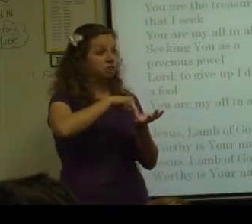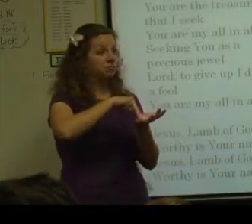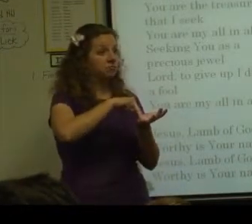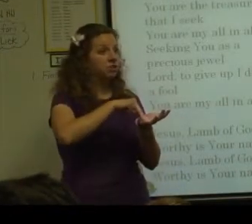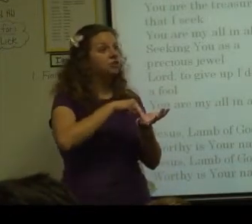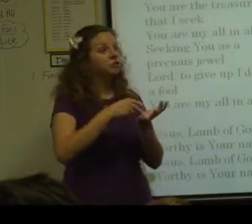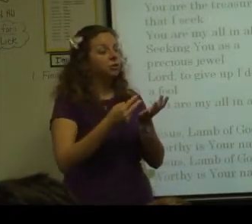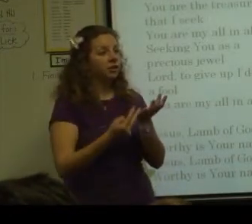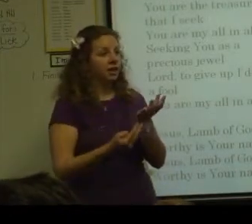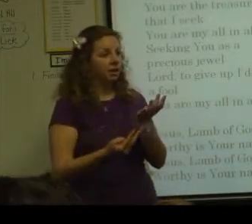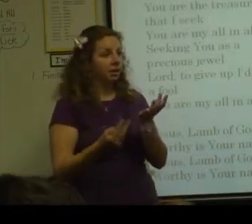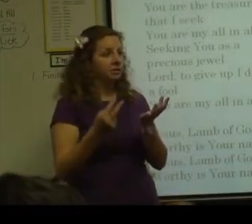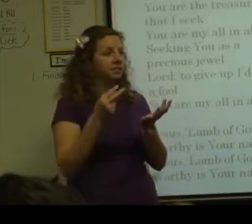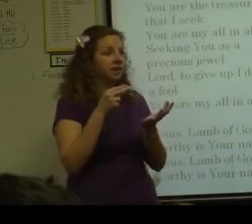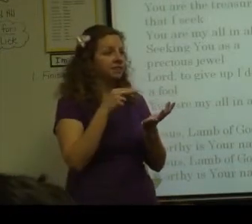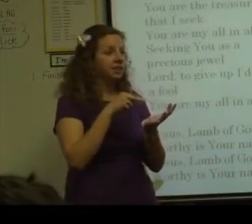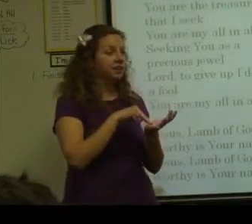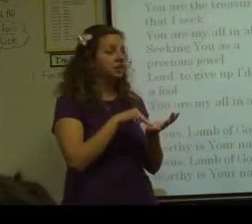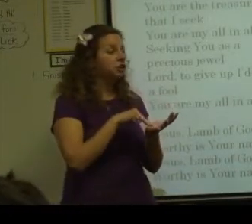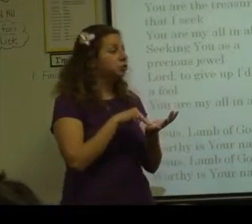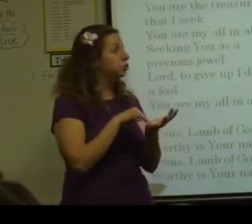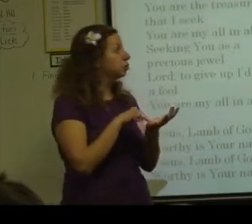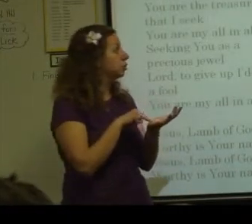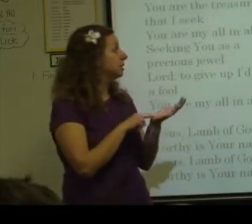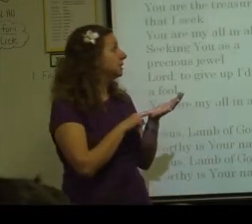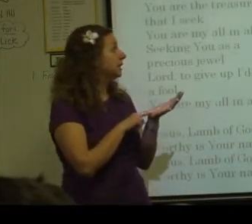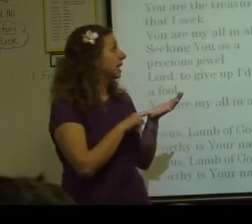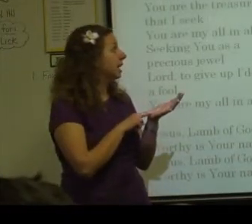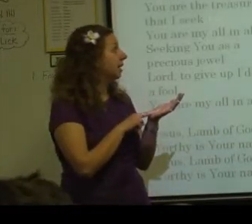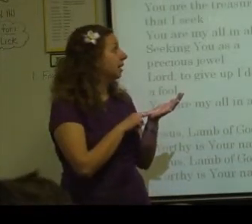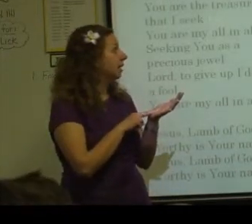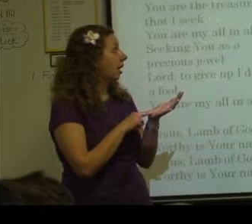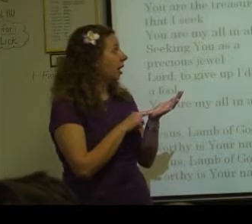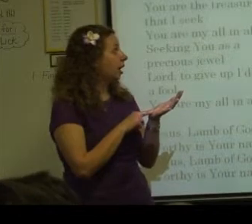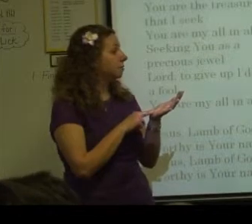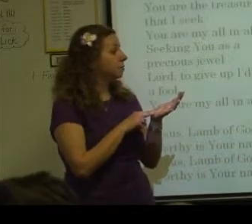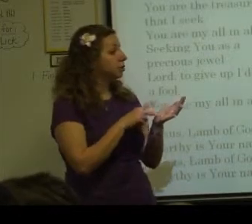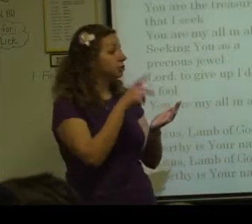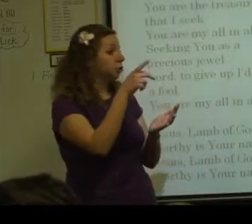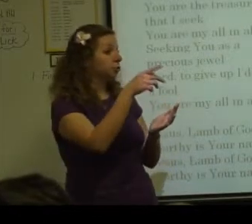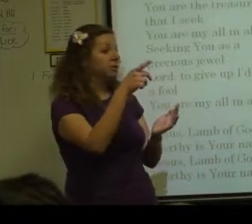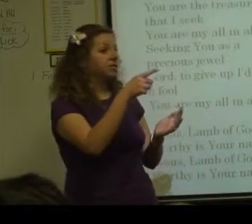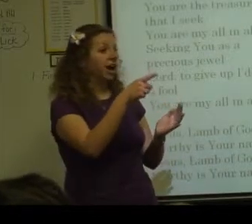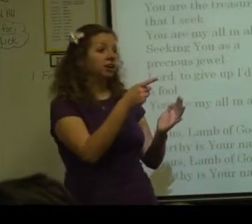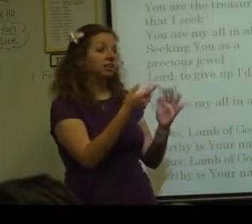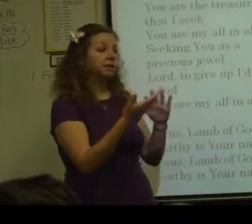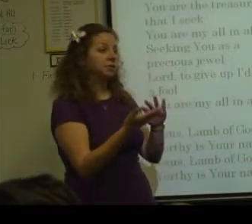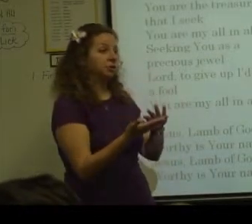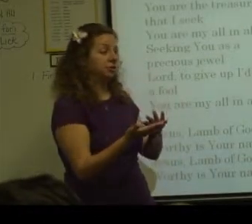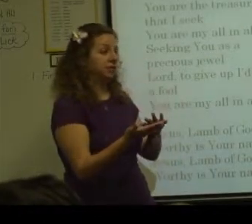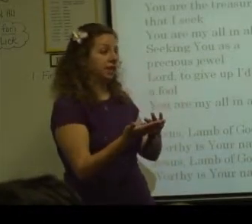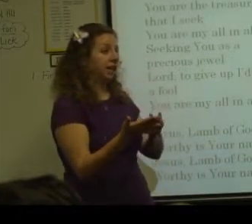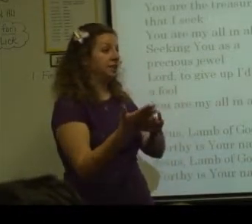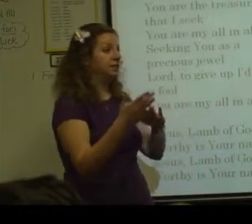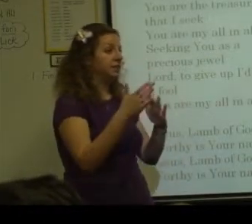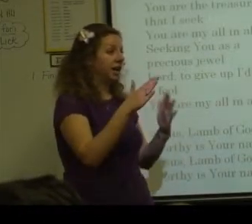resurrection. So like coming to life again. So you could say, so with that concept, then you could say